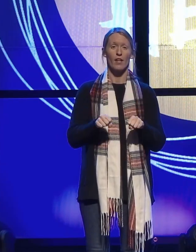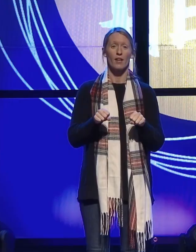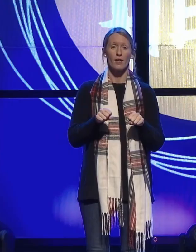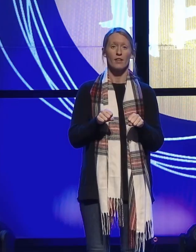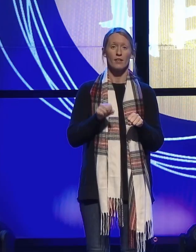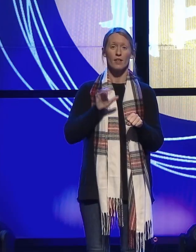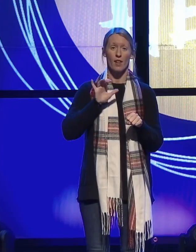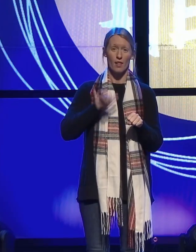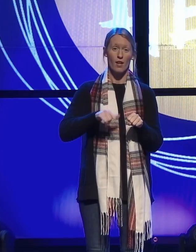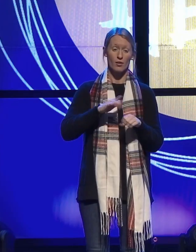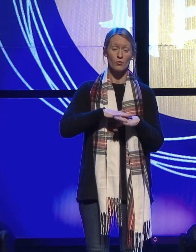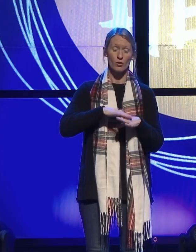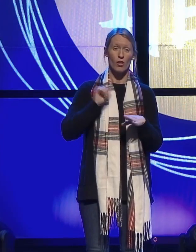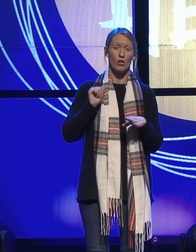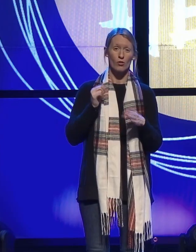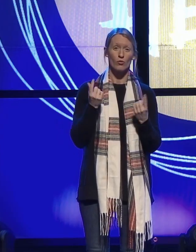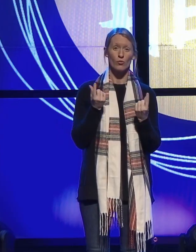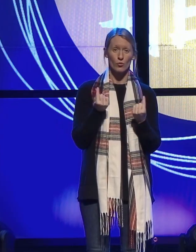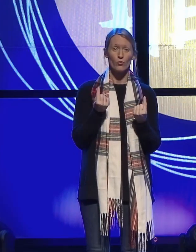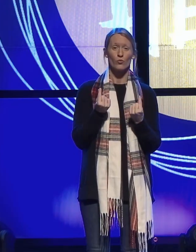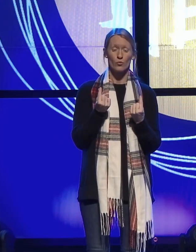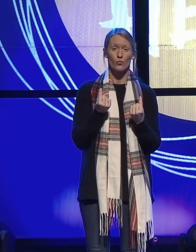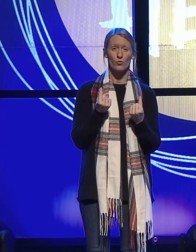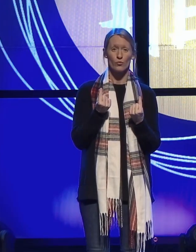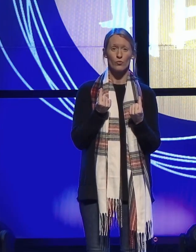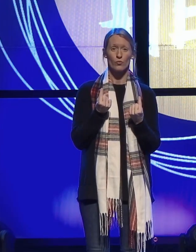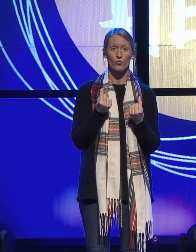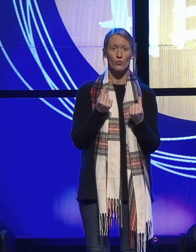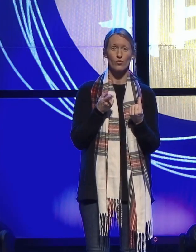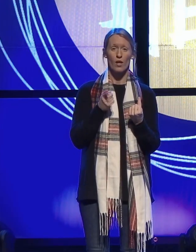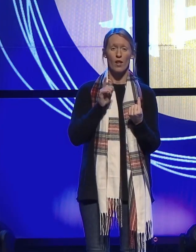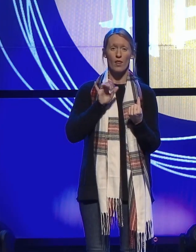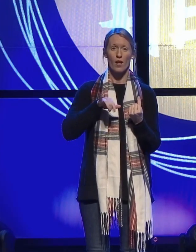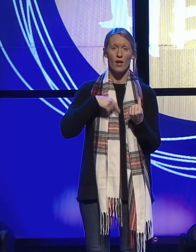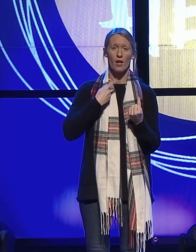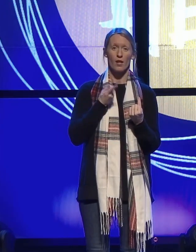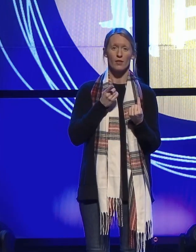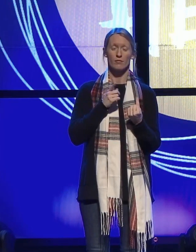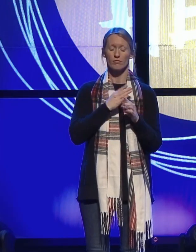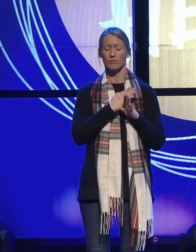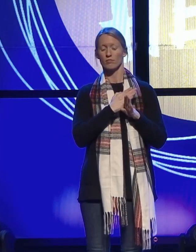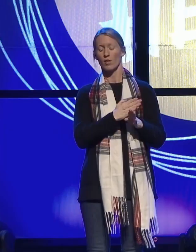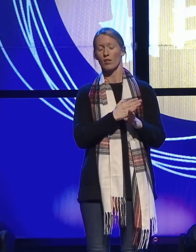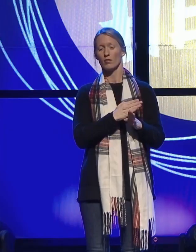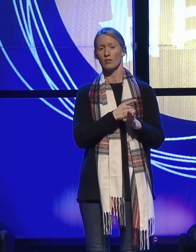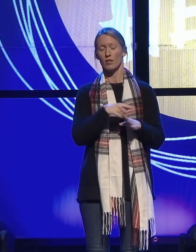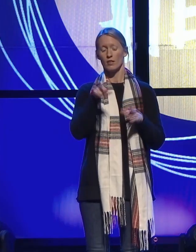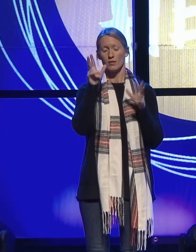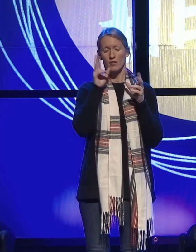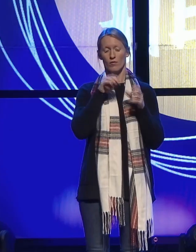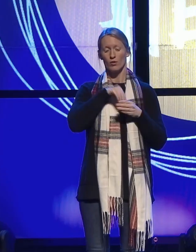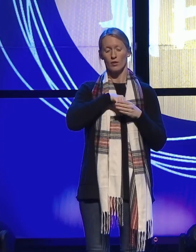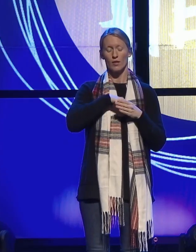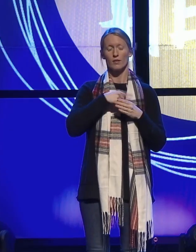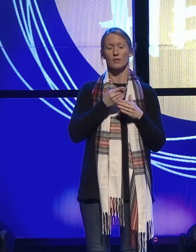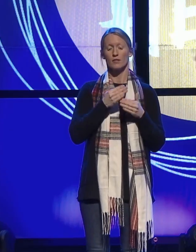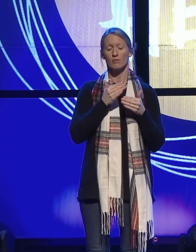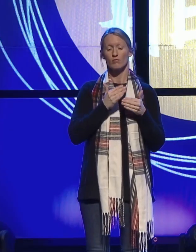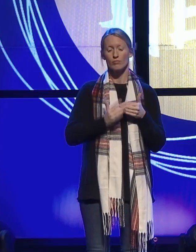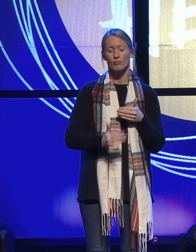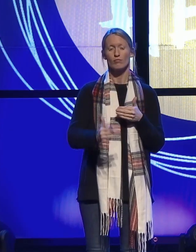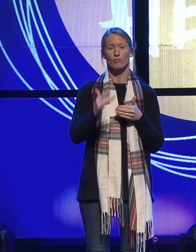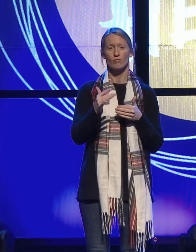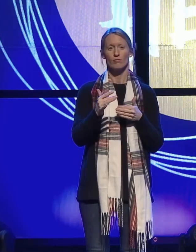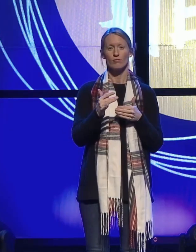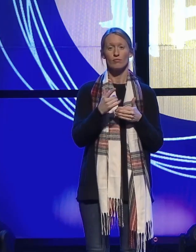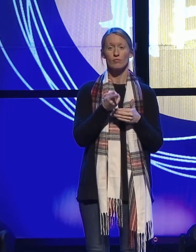do. I think that's what it means to tie up the devil in us and to move forward. So would you stand